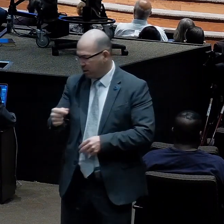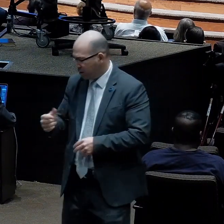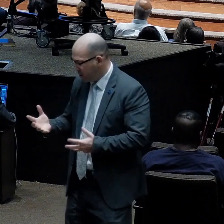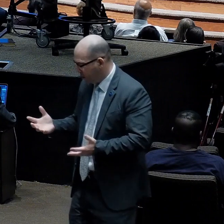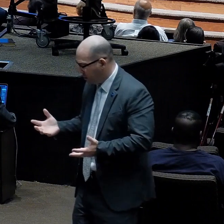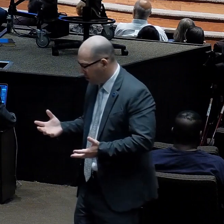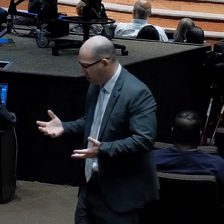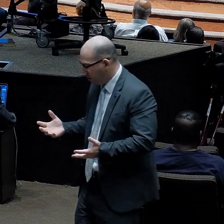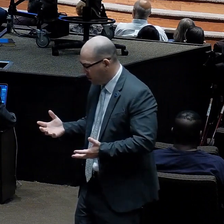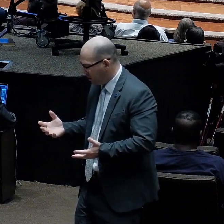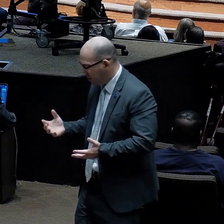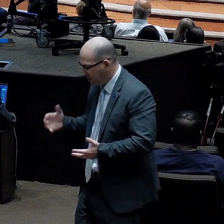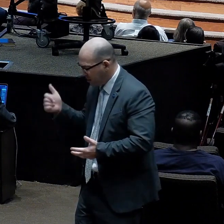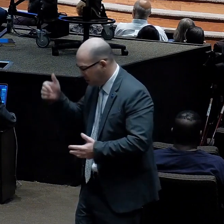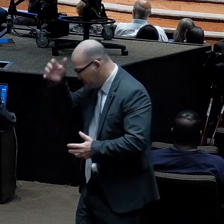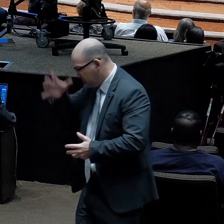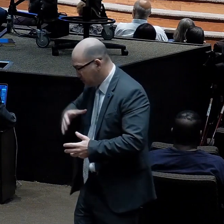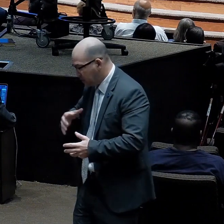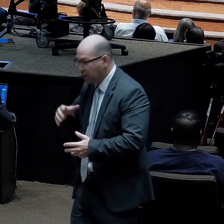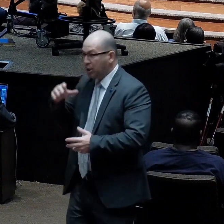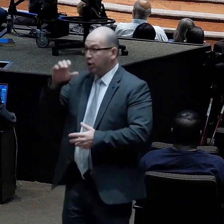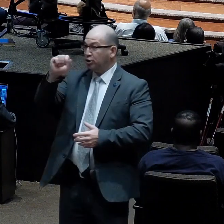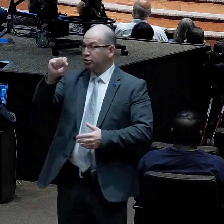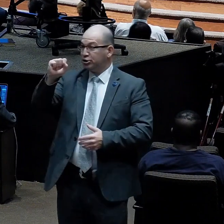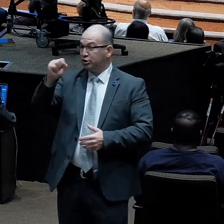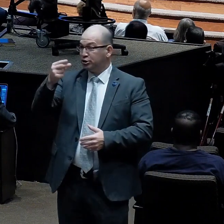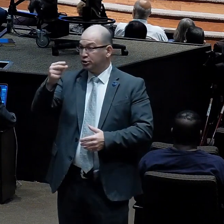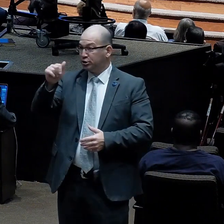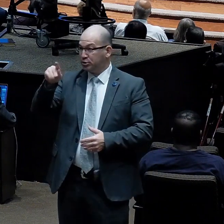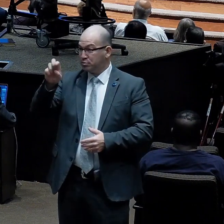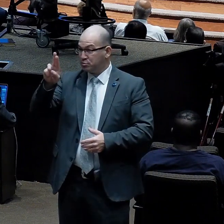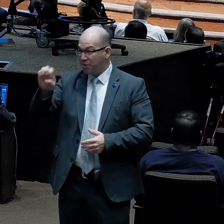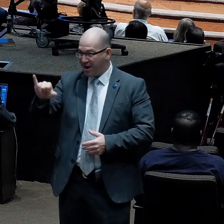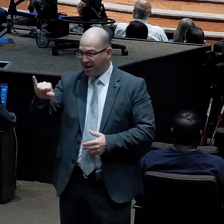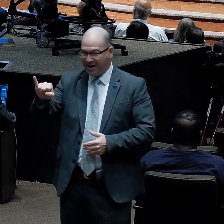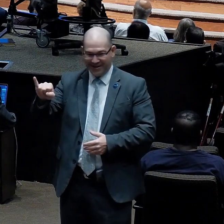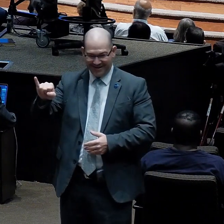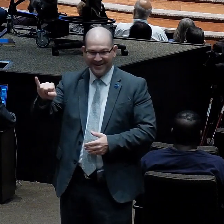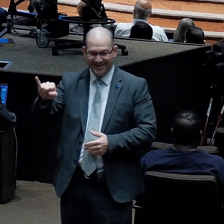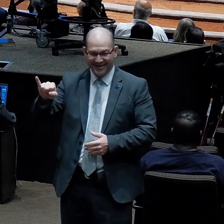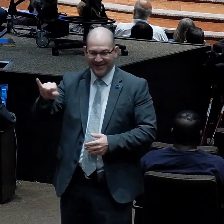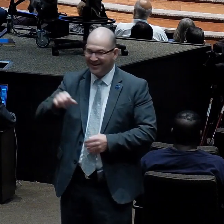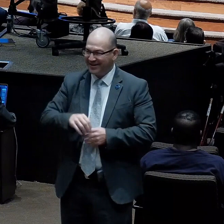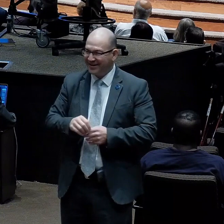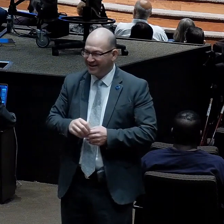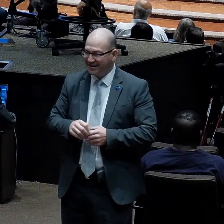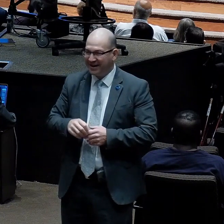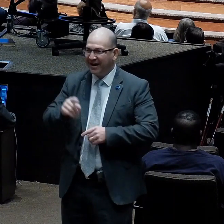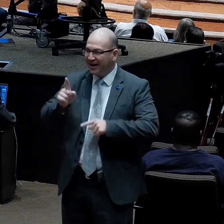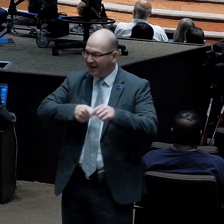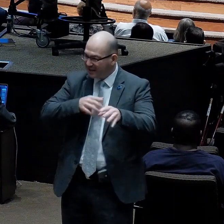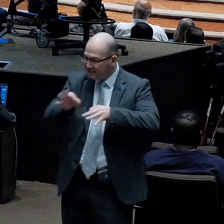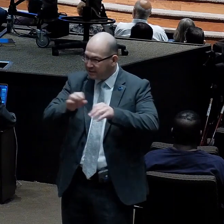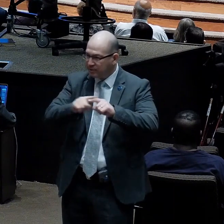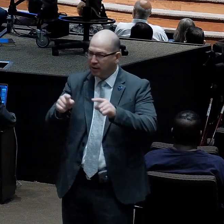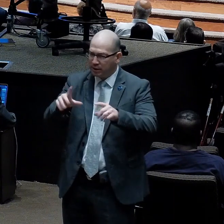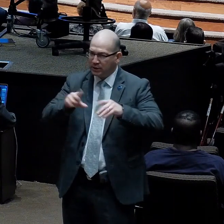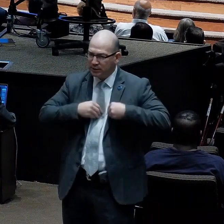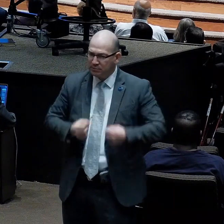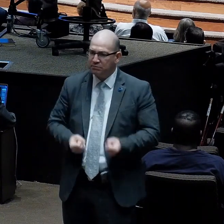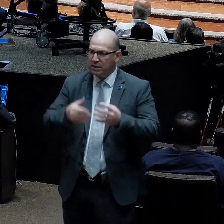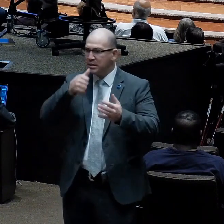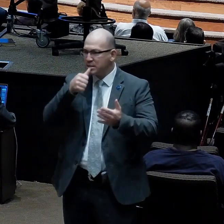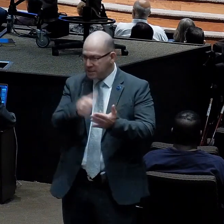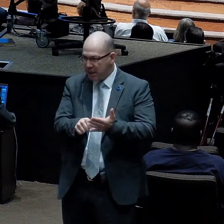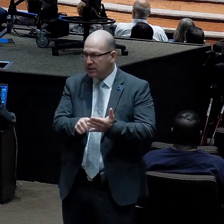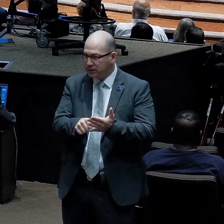to me. Yeah, Shimri. Ning and Shimri. Now, I don't have time to tell you how many letters I get from Nigeria and India and